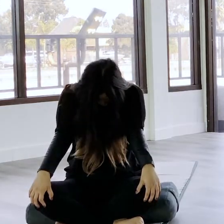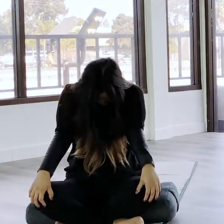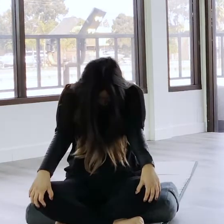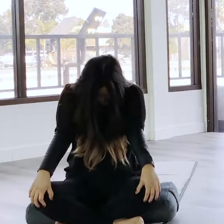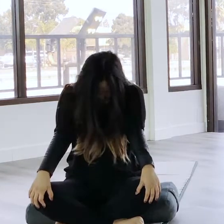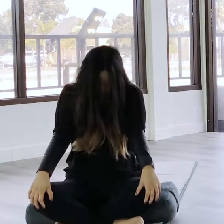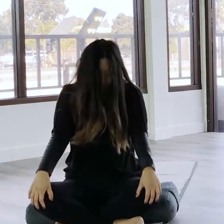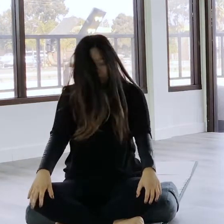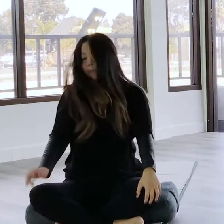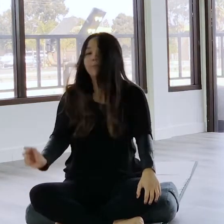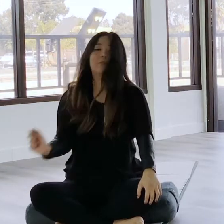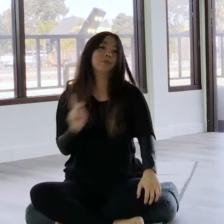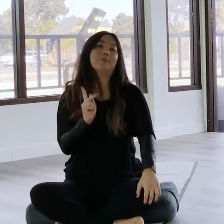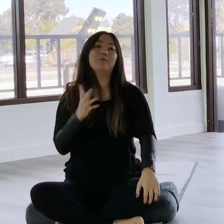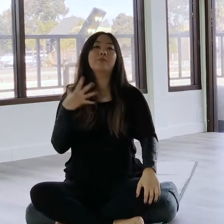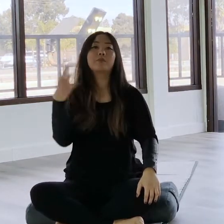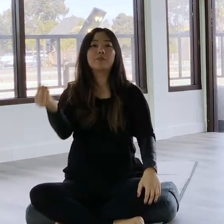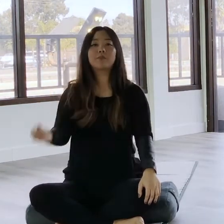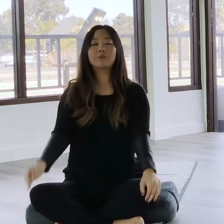And back out.